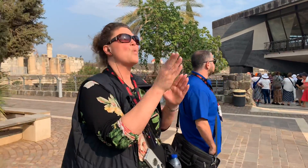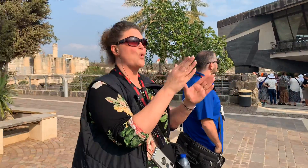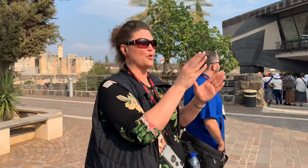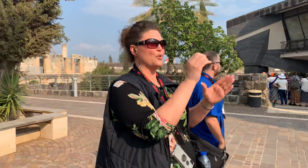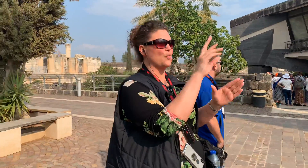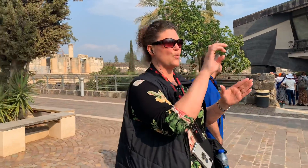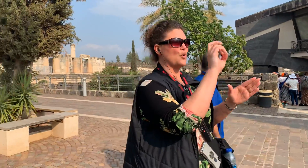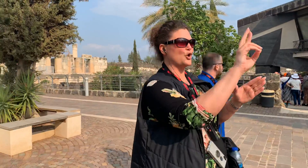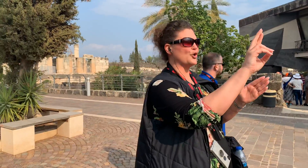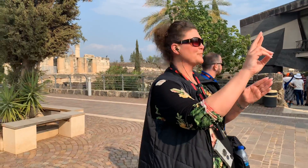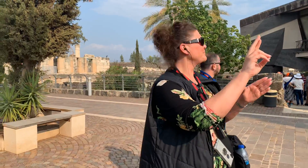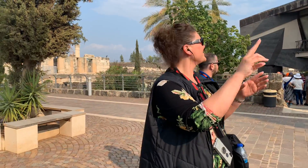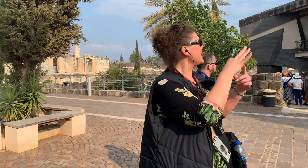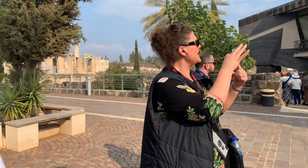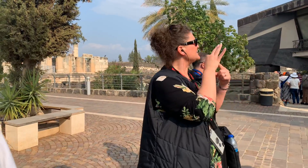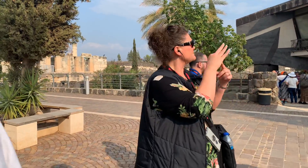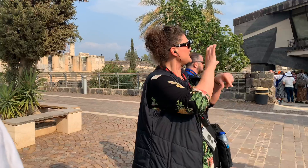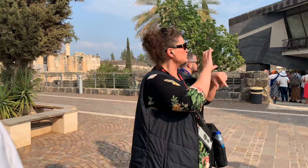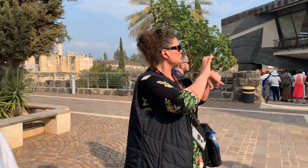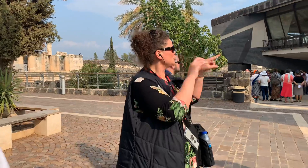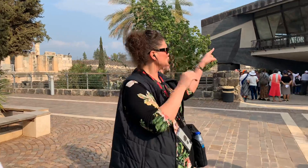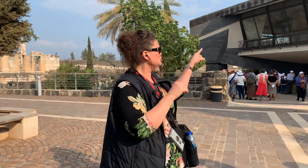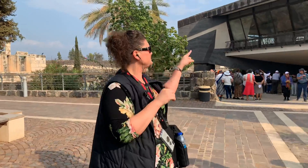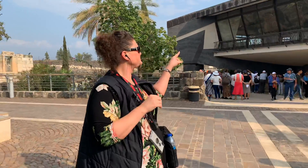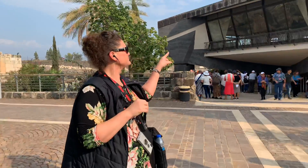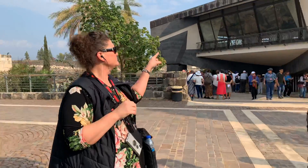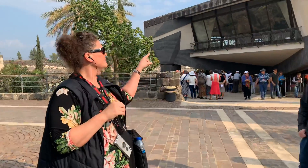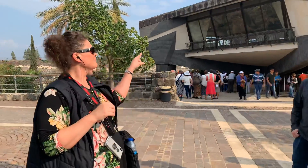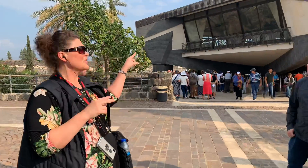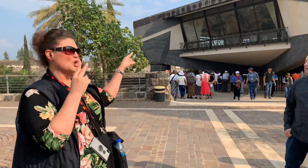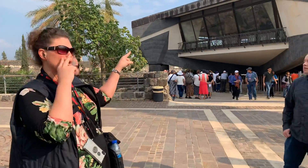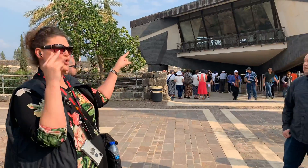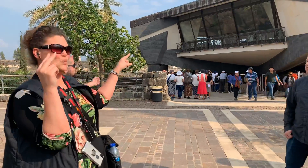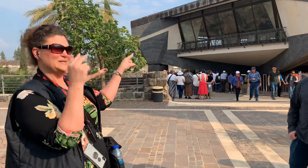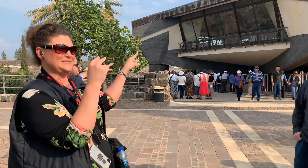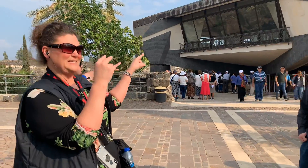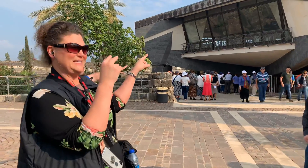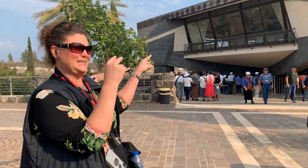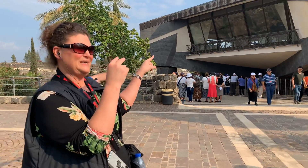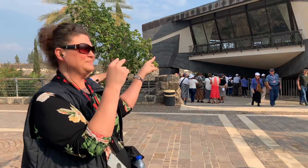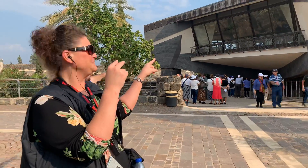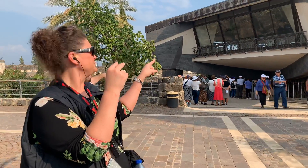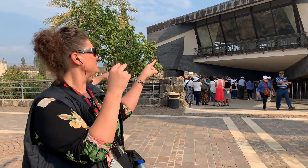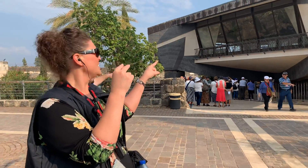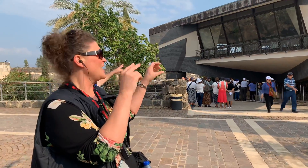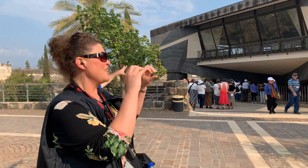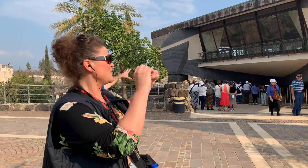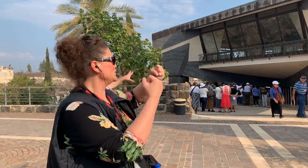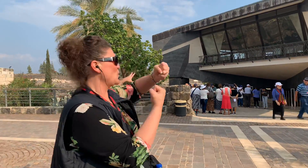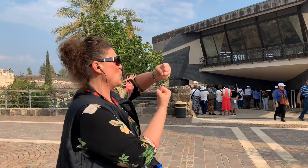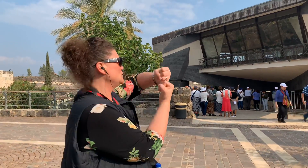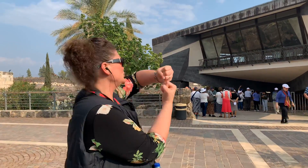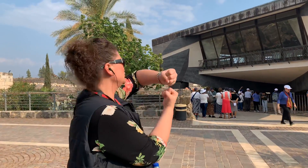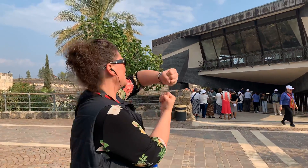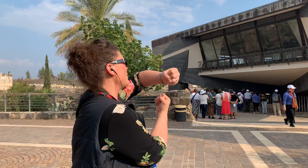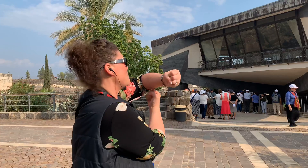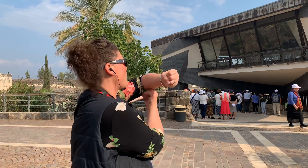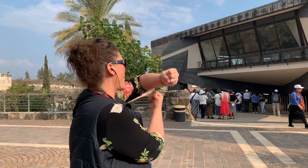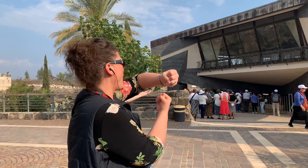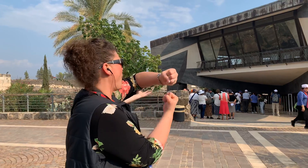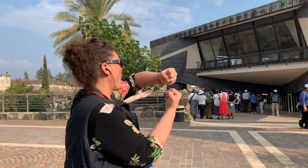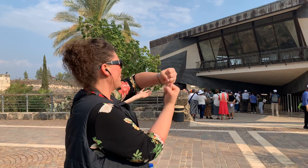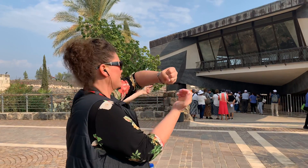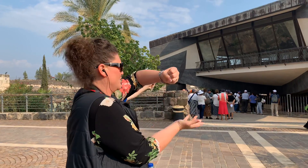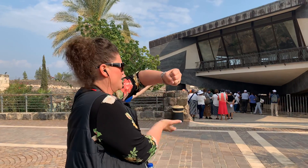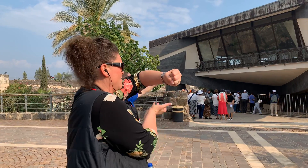and there is something very special about this place. You can see that there is no any support to this building from